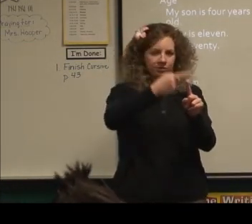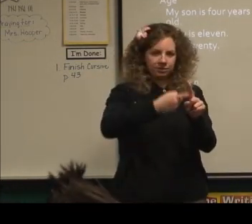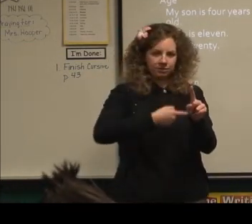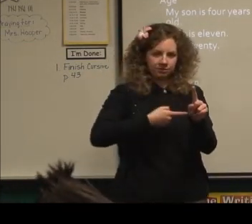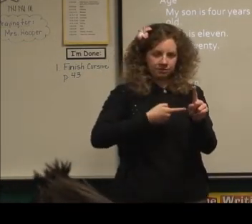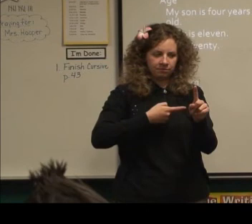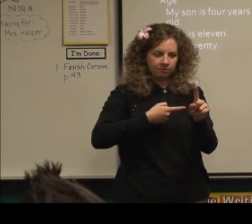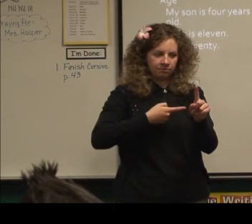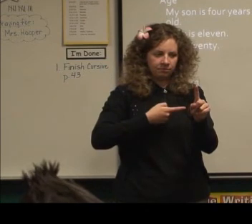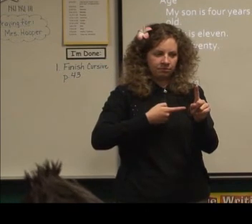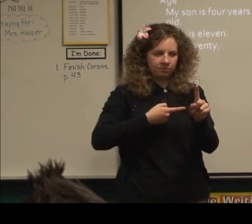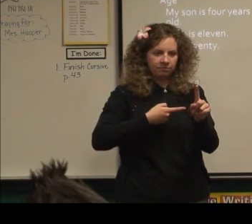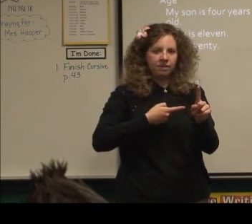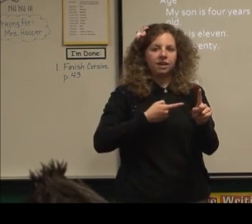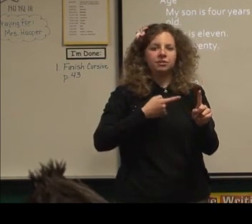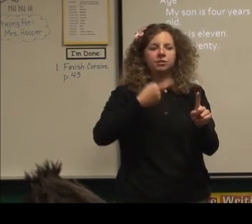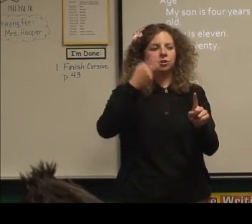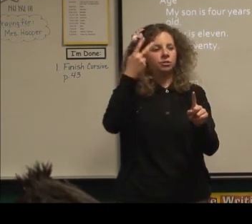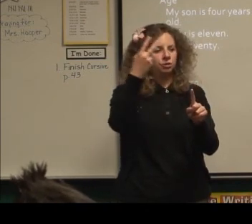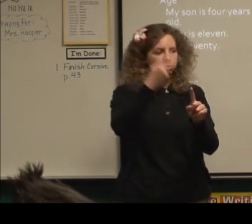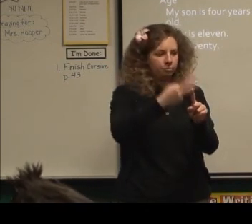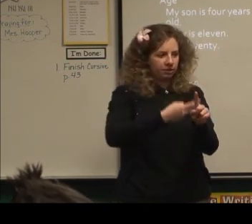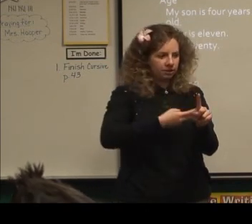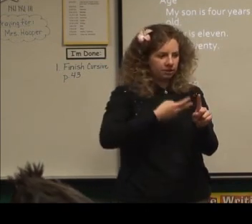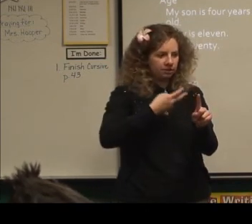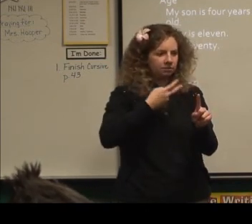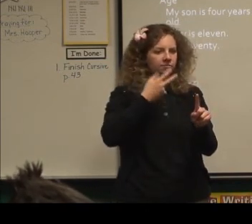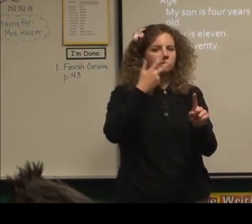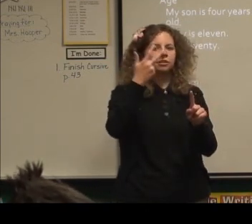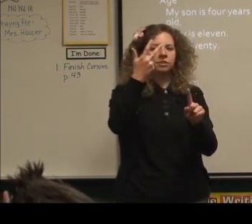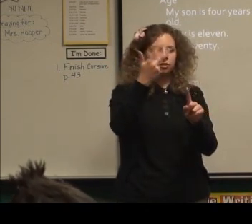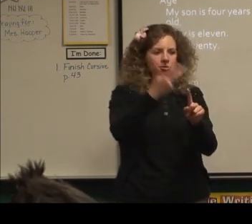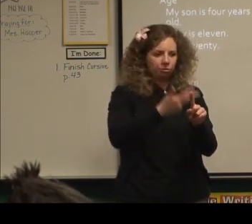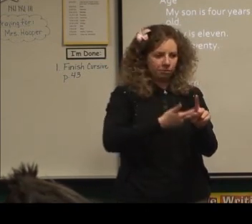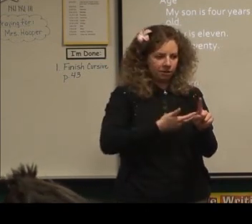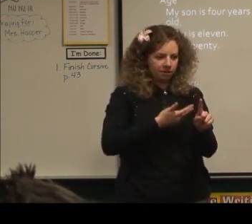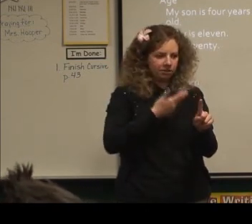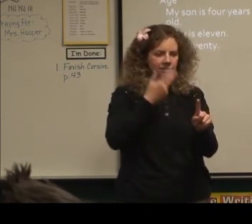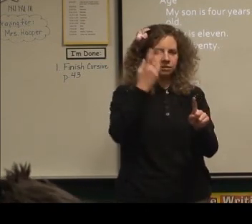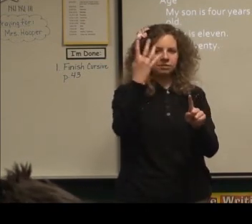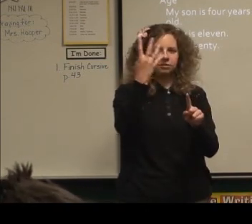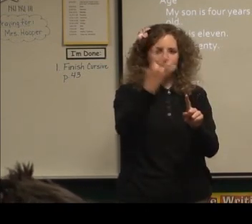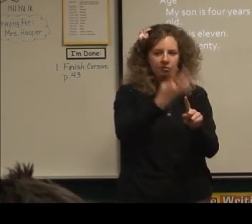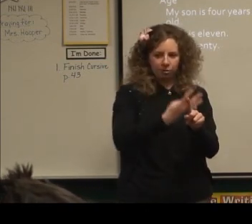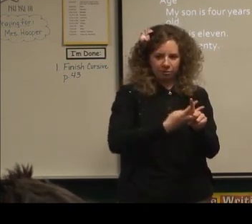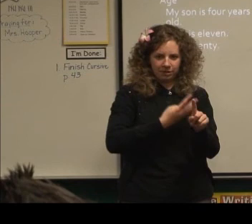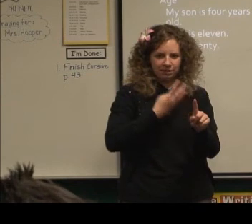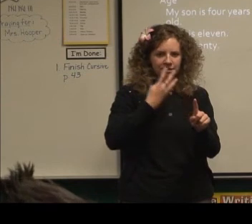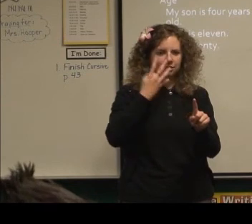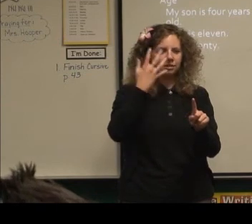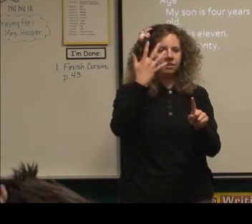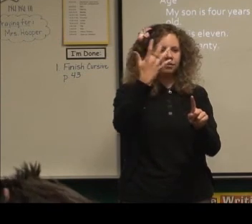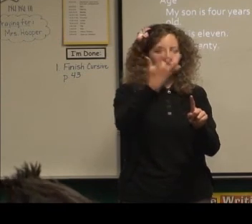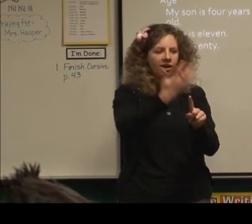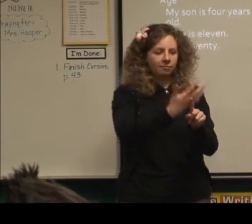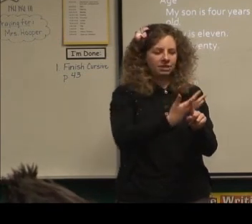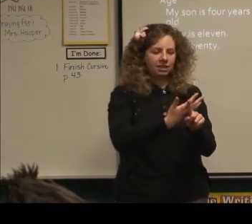months, and you can go to 2 months, 3 months, 4 months, 5 months,